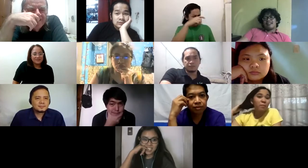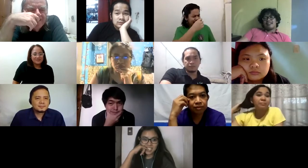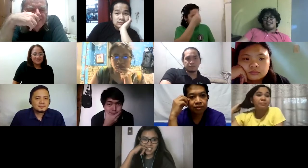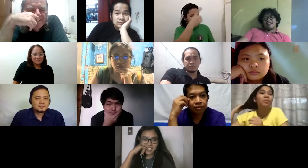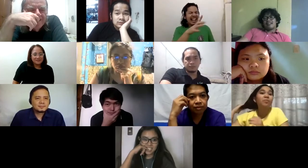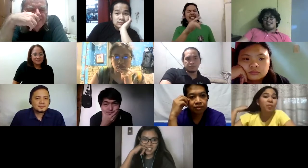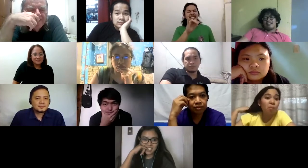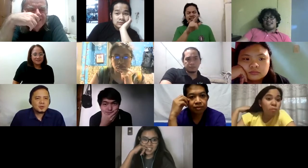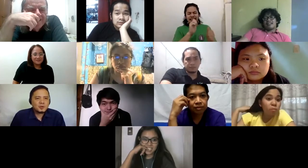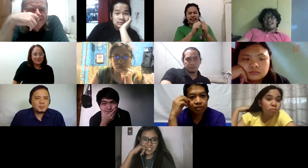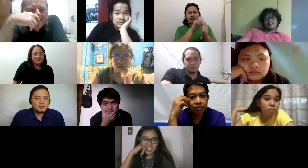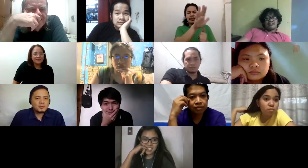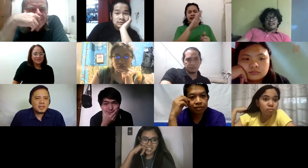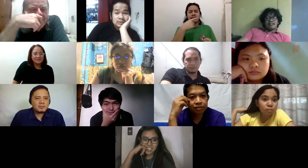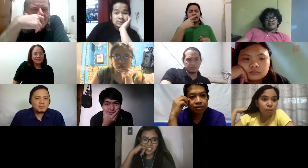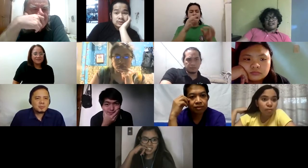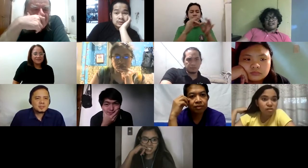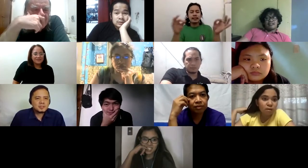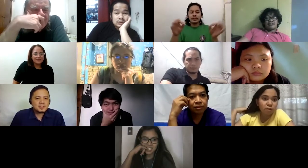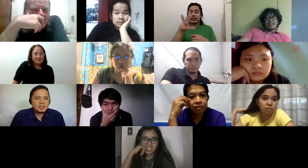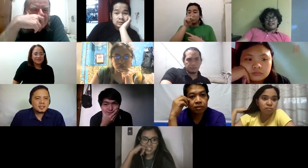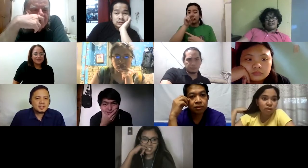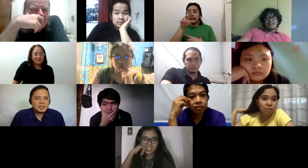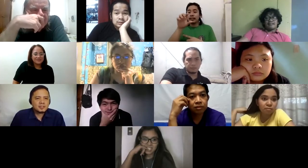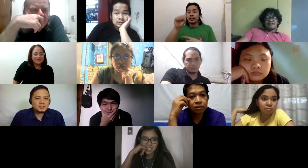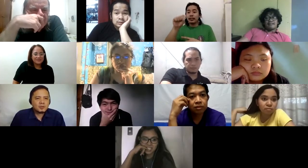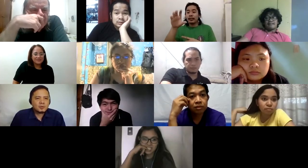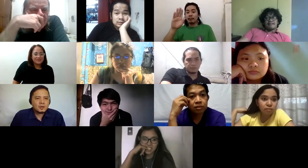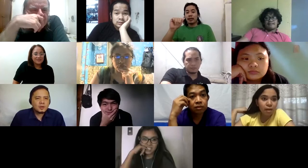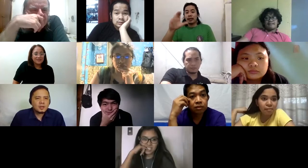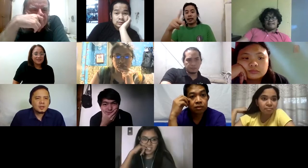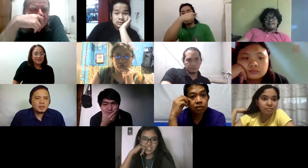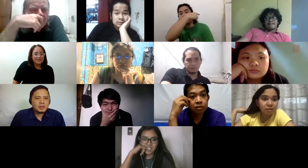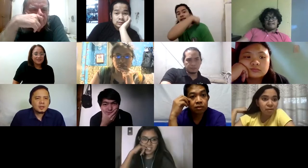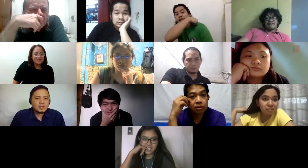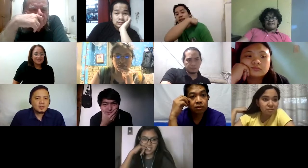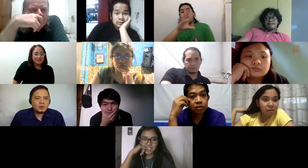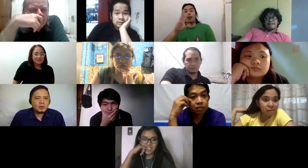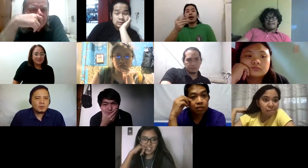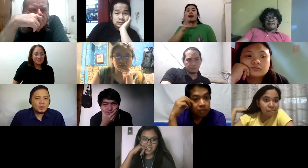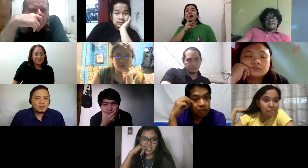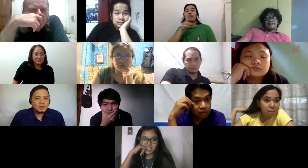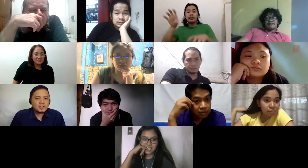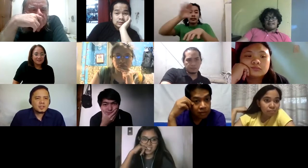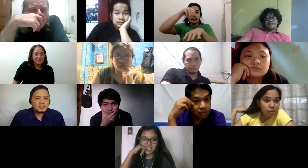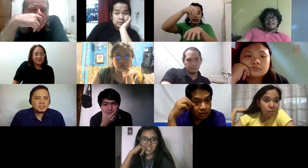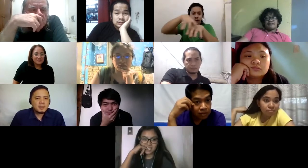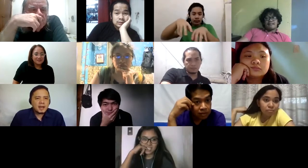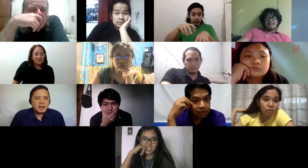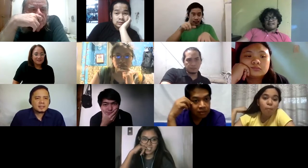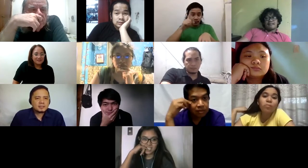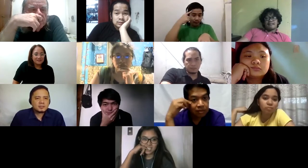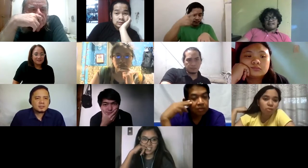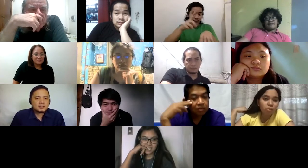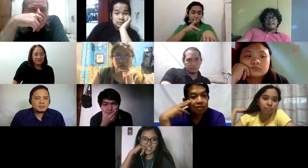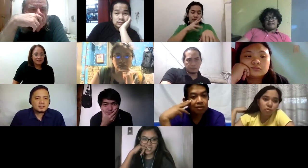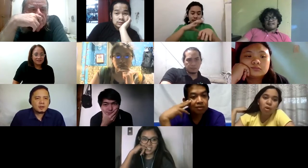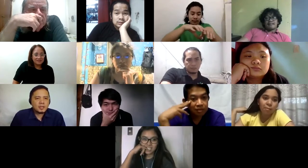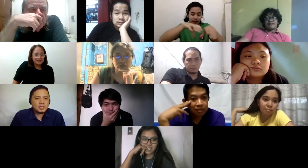So Ming was having problems understanding, and so water off a duck's back. So if you put water on it,